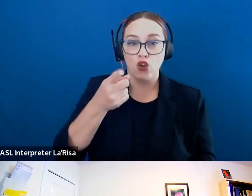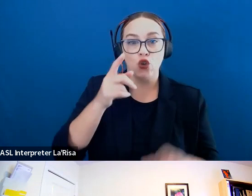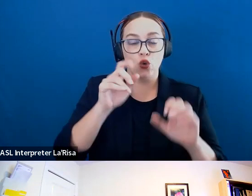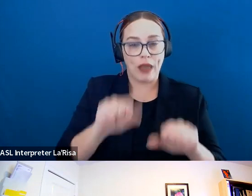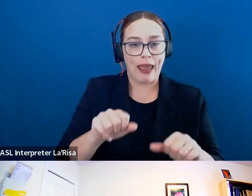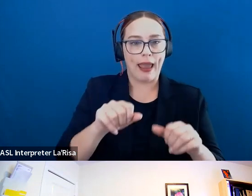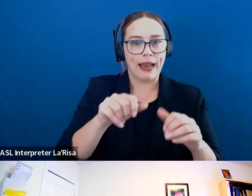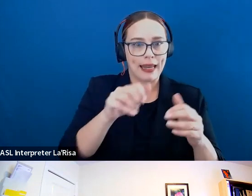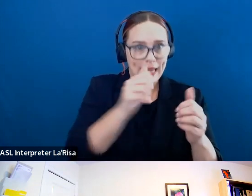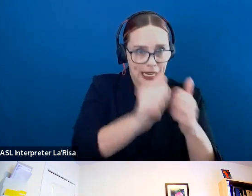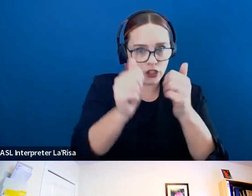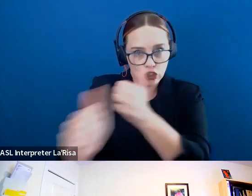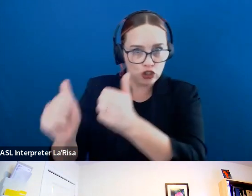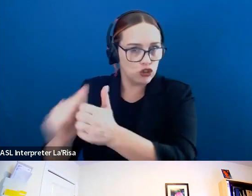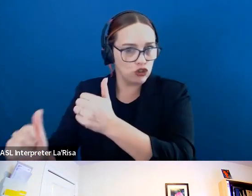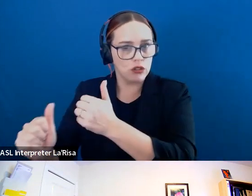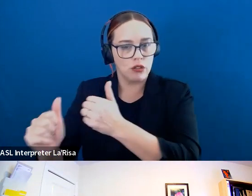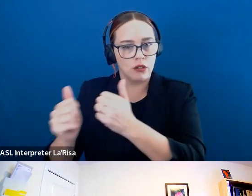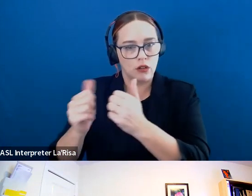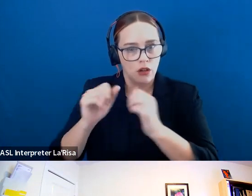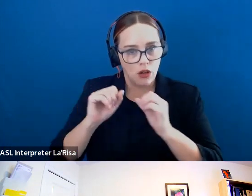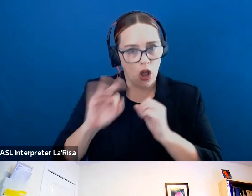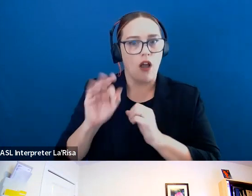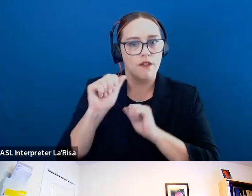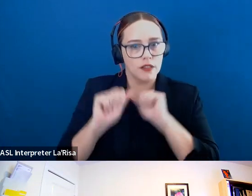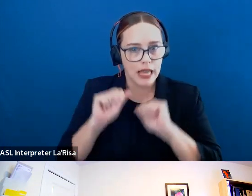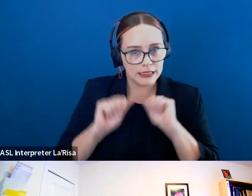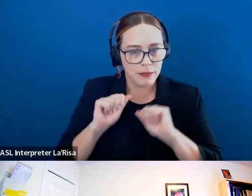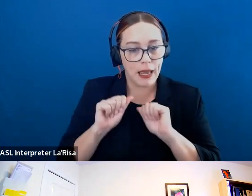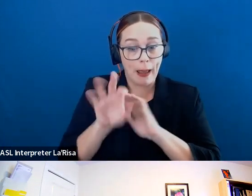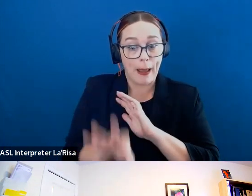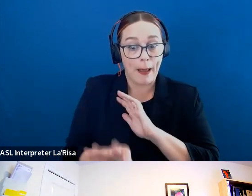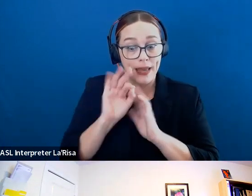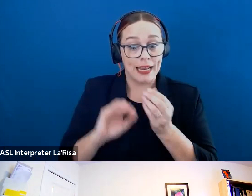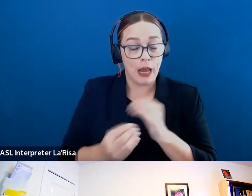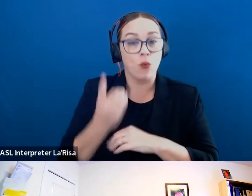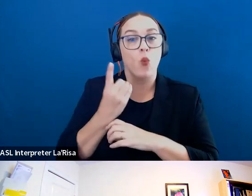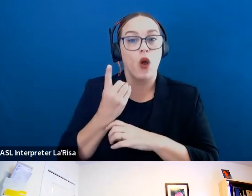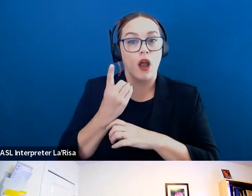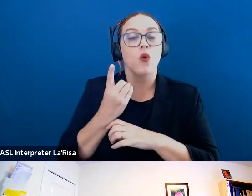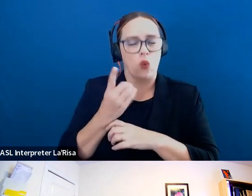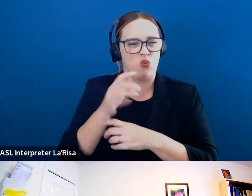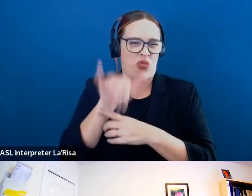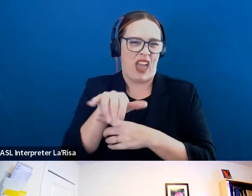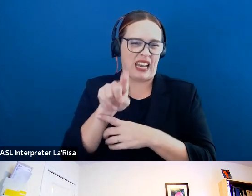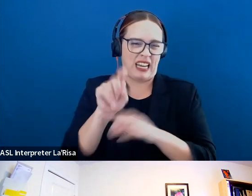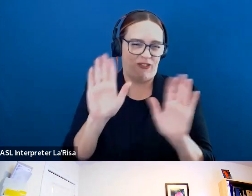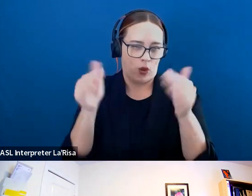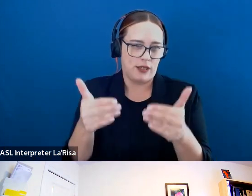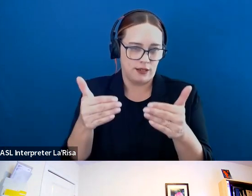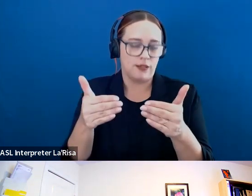these parts of the assessment and pick your number 1 priority to work on, and that creates your new set of